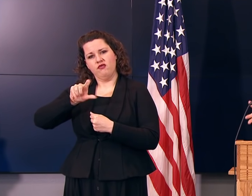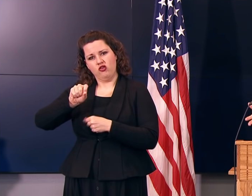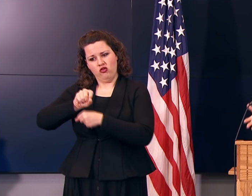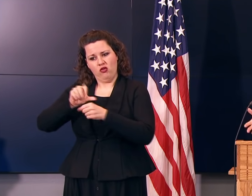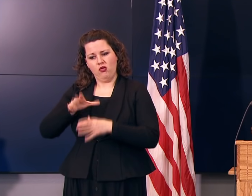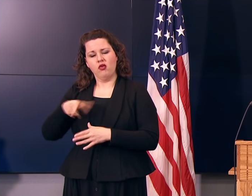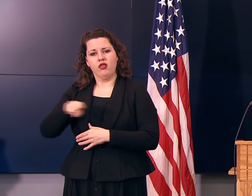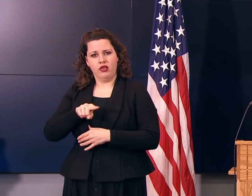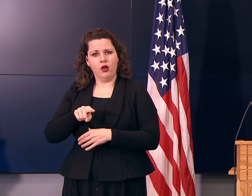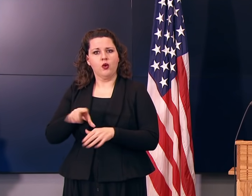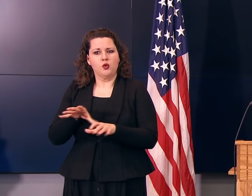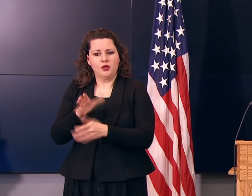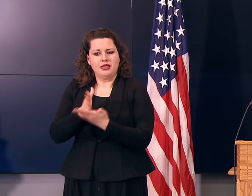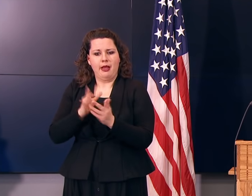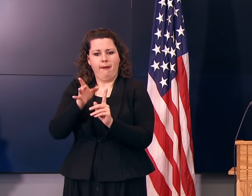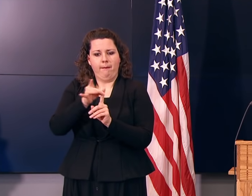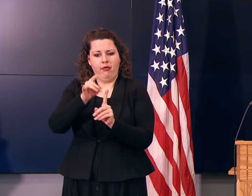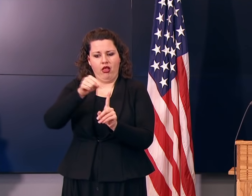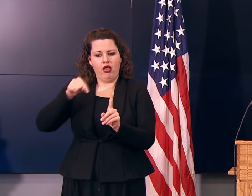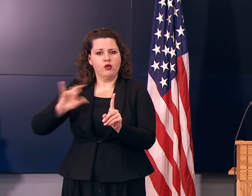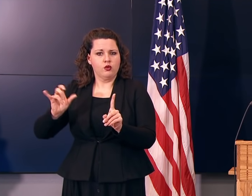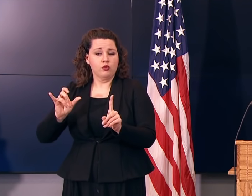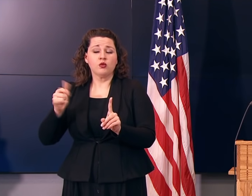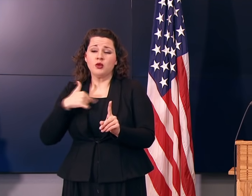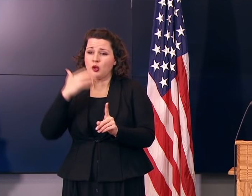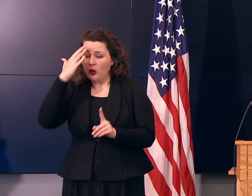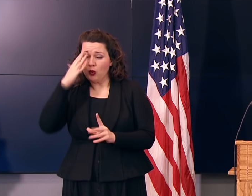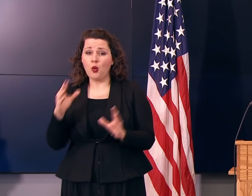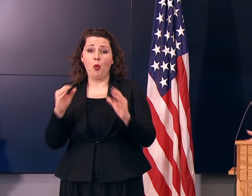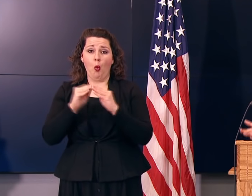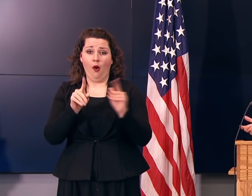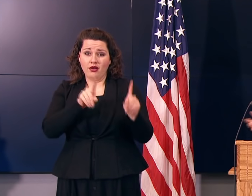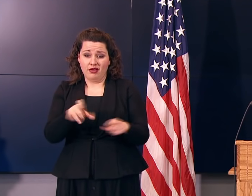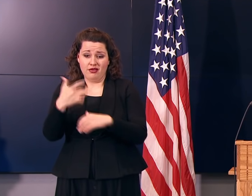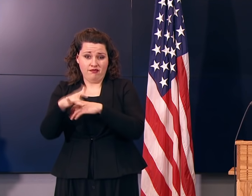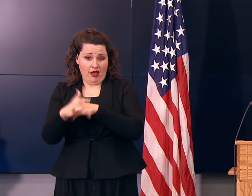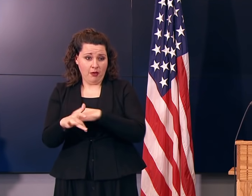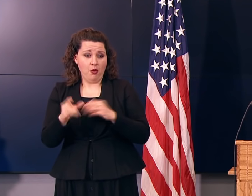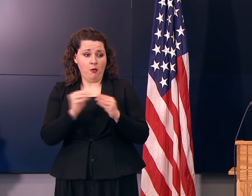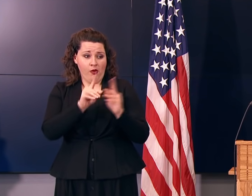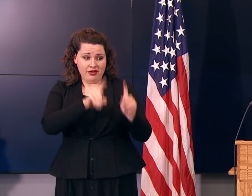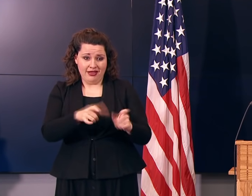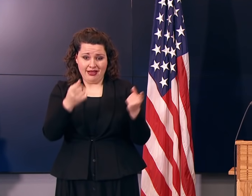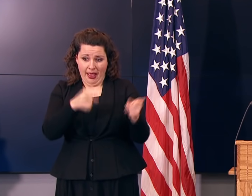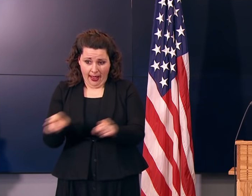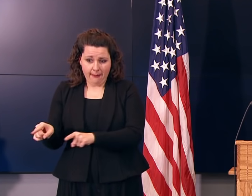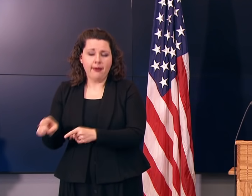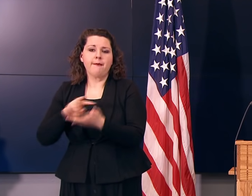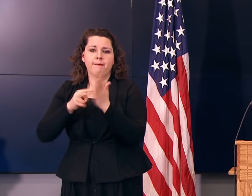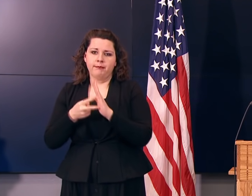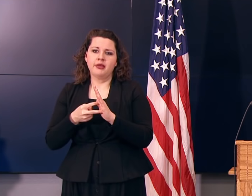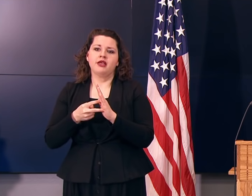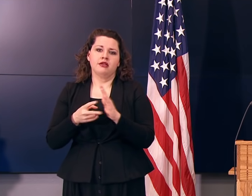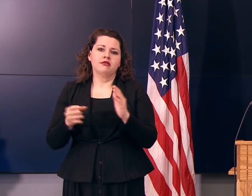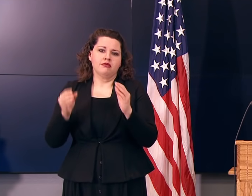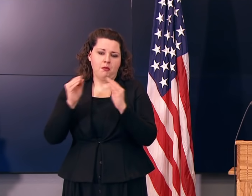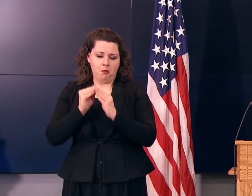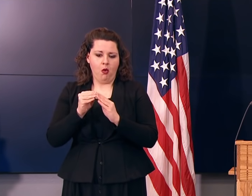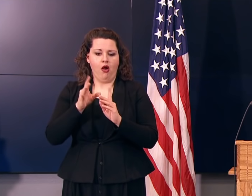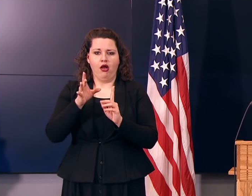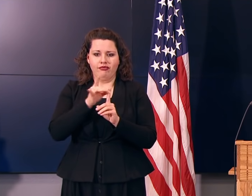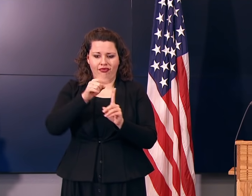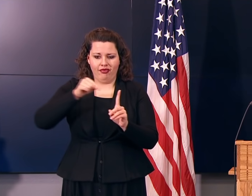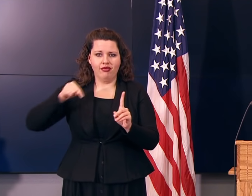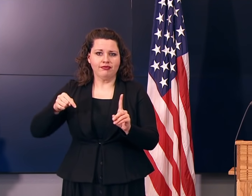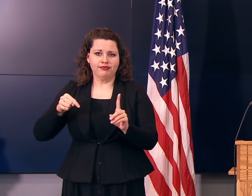we just knew that with the increased numbers in testing, we were going to need to bring on additional individuals to do the testing. I'll